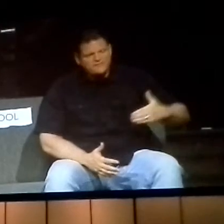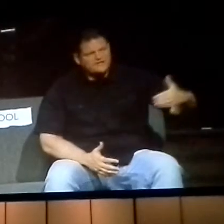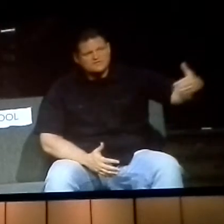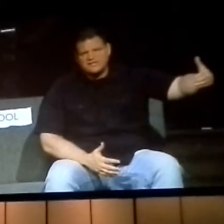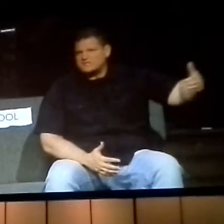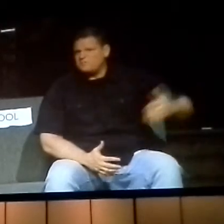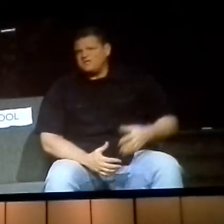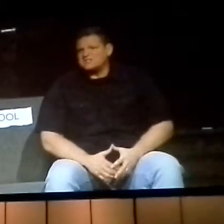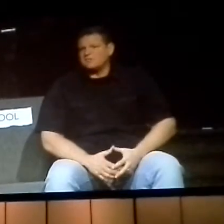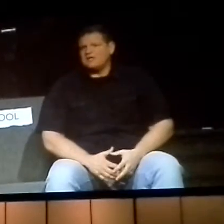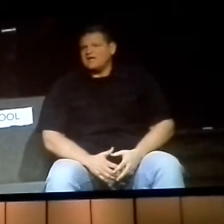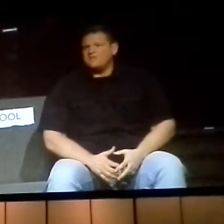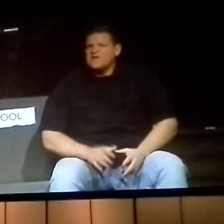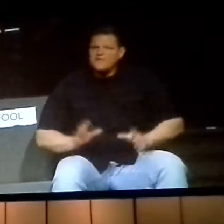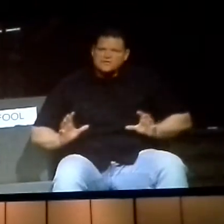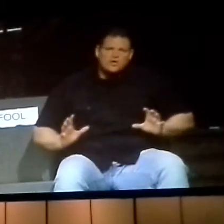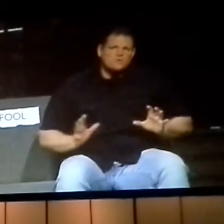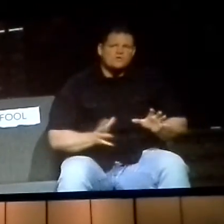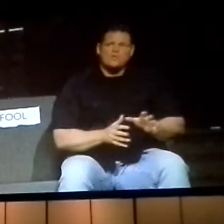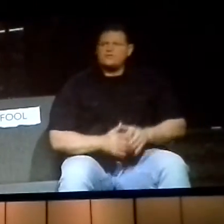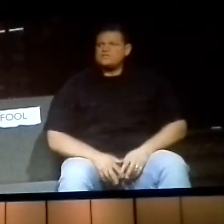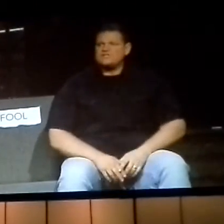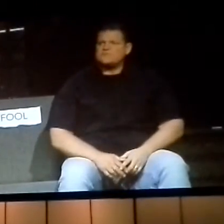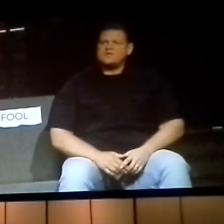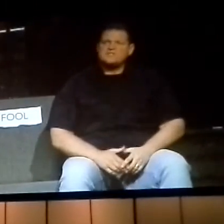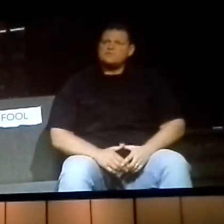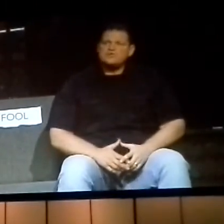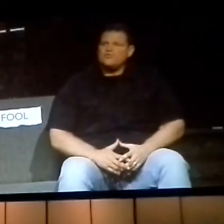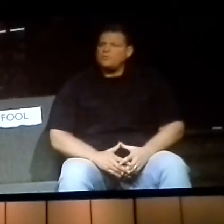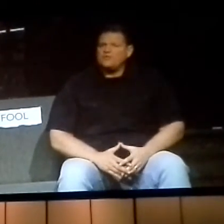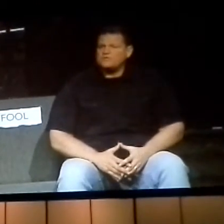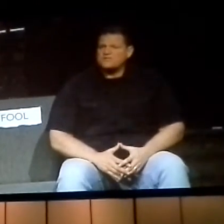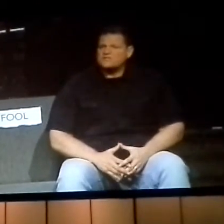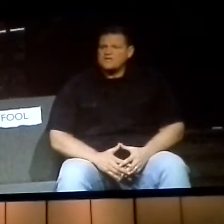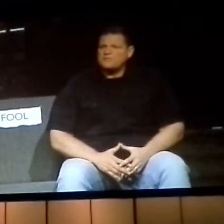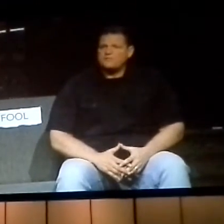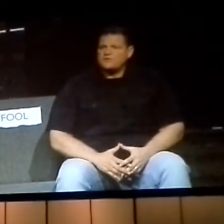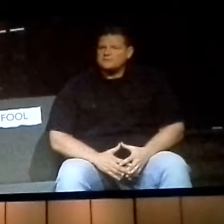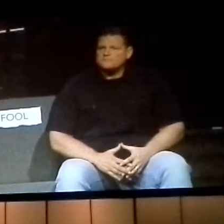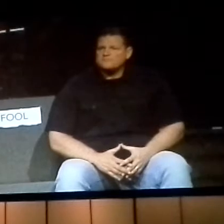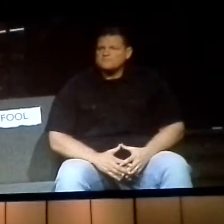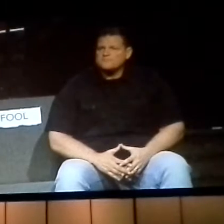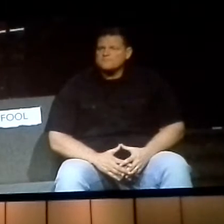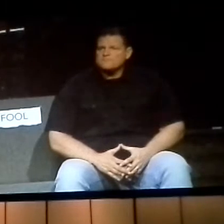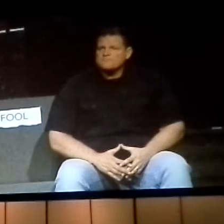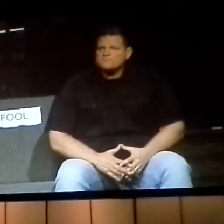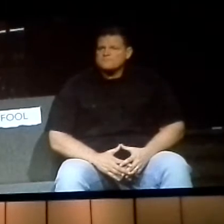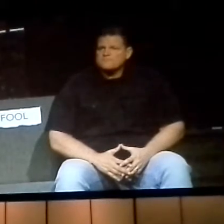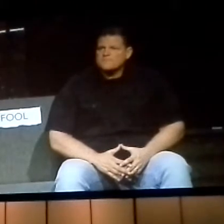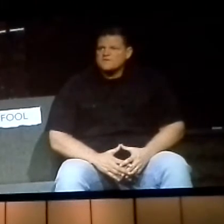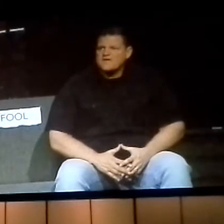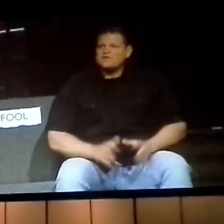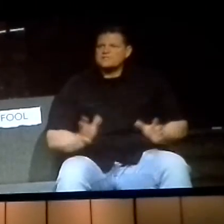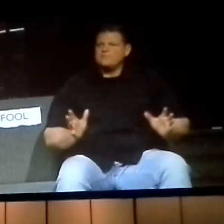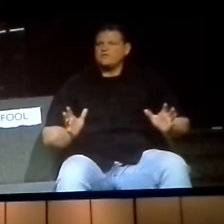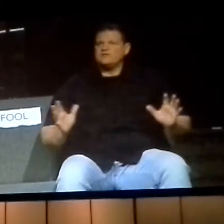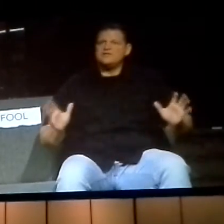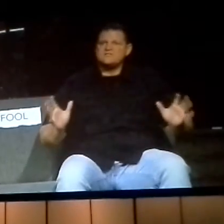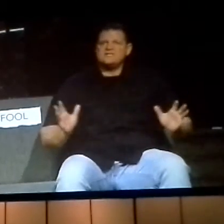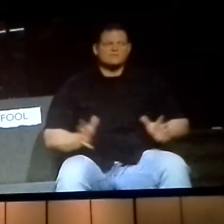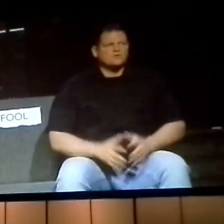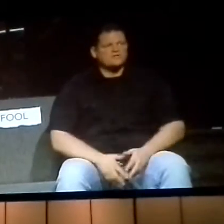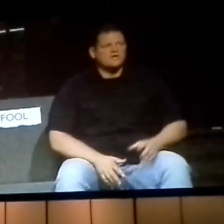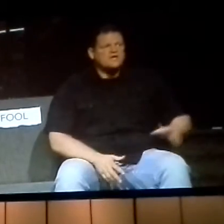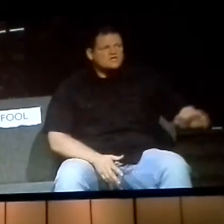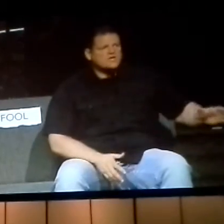really nothing else they could speak into my life. They had turned me over to Jesus because he was the only one that was going to set me free. I know some of you are thinking,